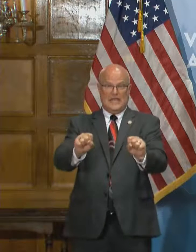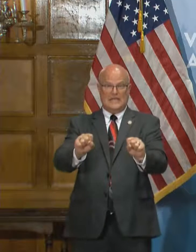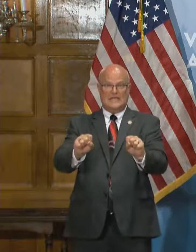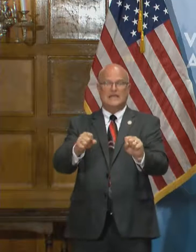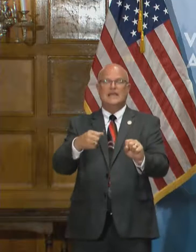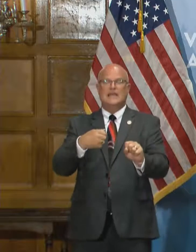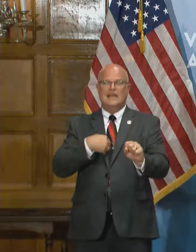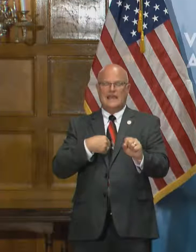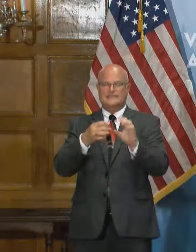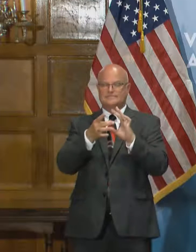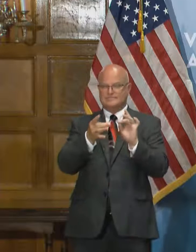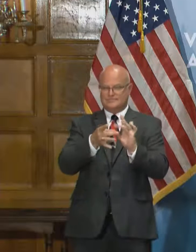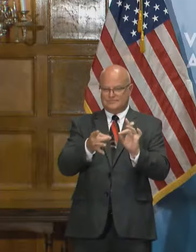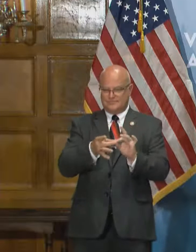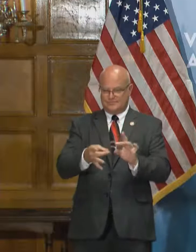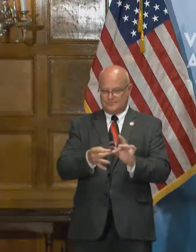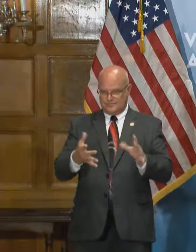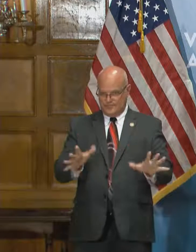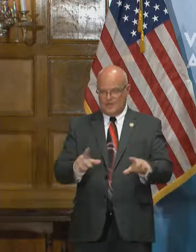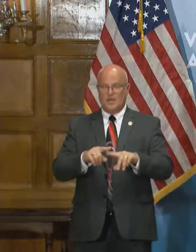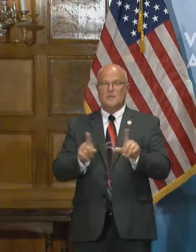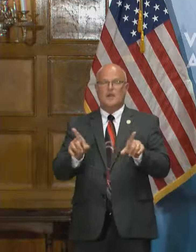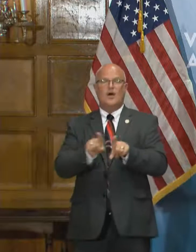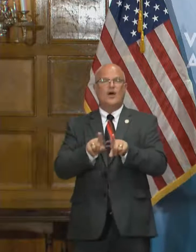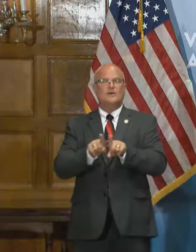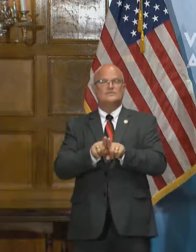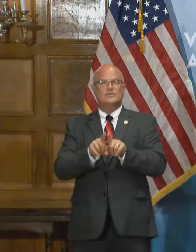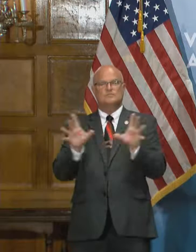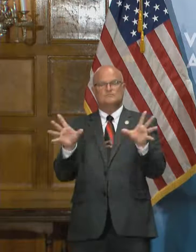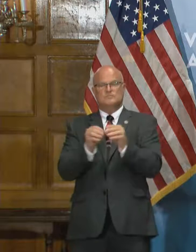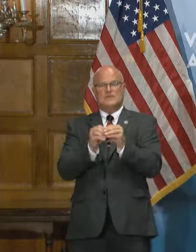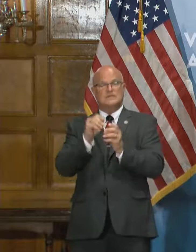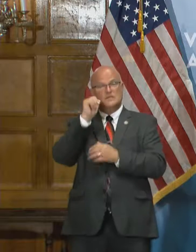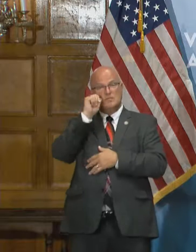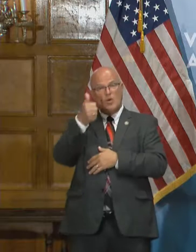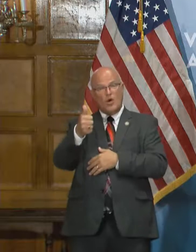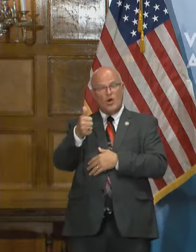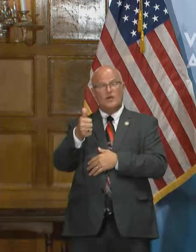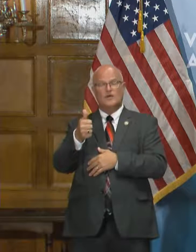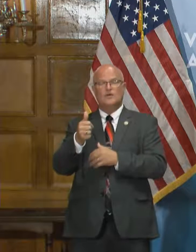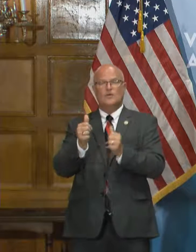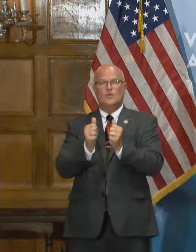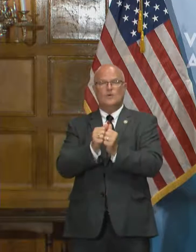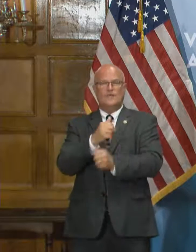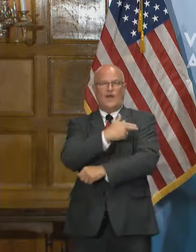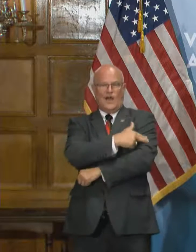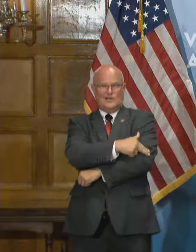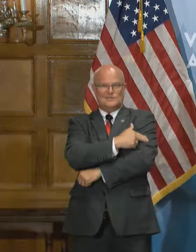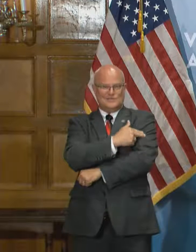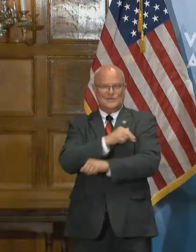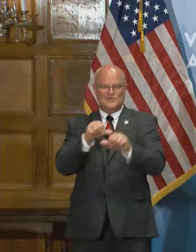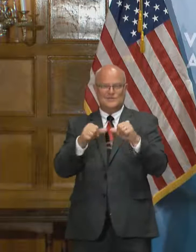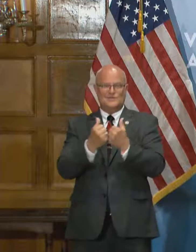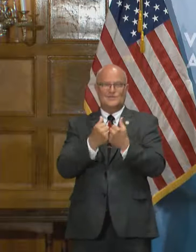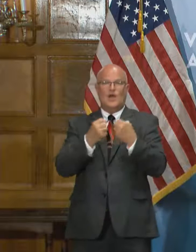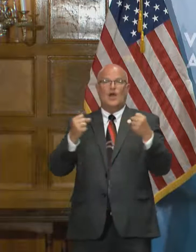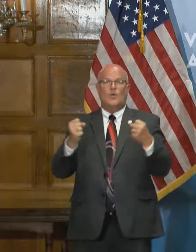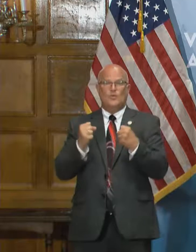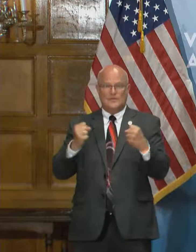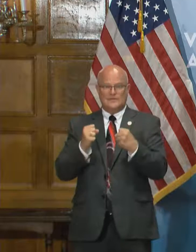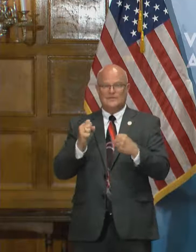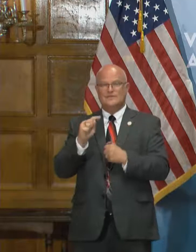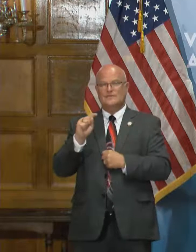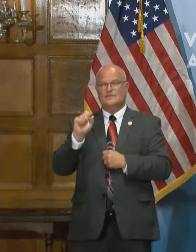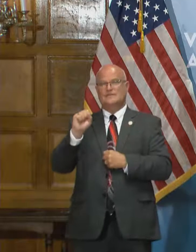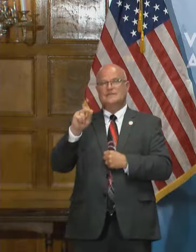And I've recited some of those, but I'll also be convening tomorrow another meeting of our hospitals, which is our winter task